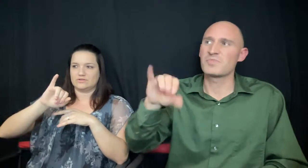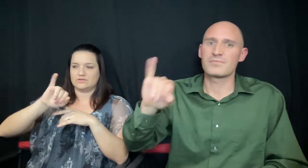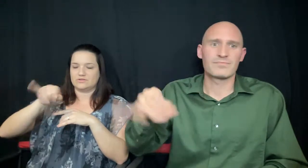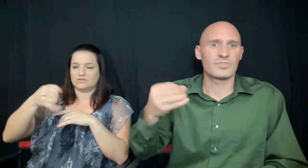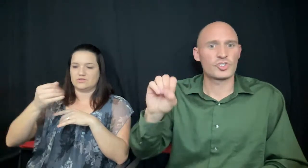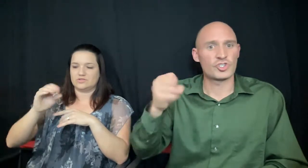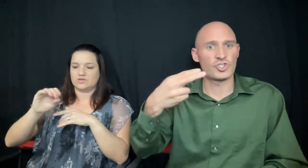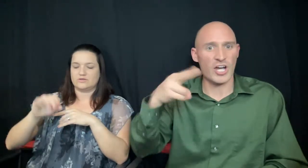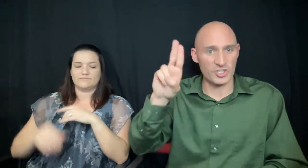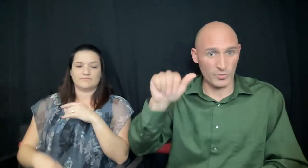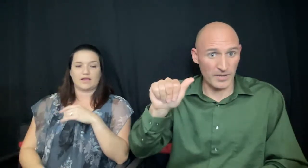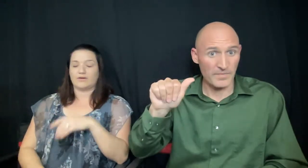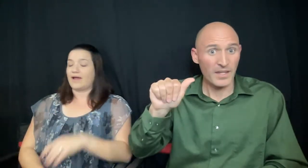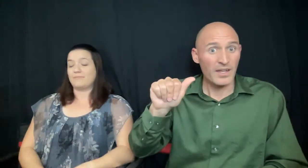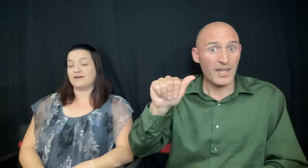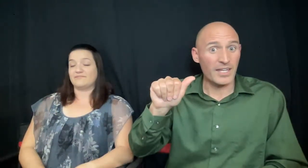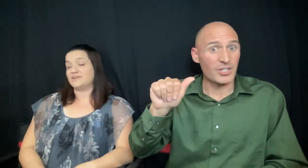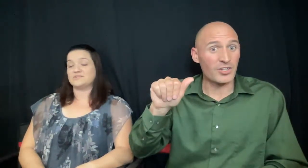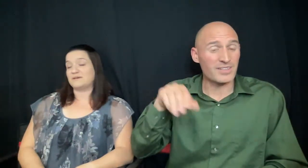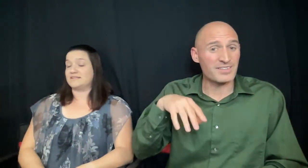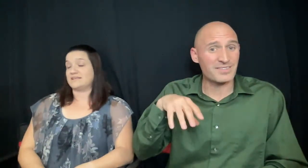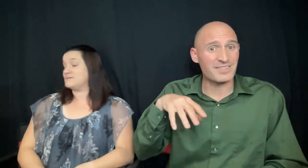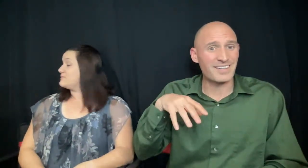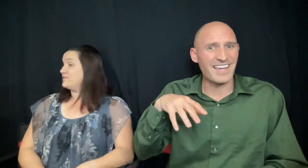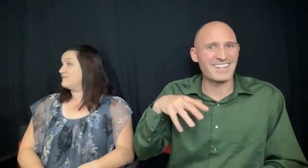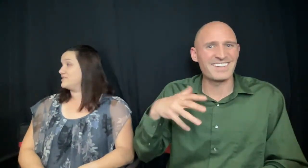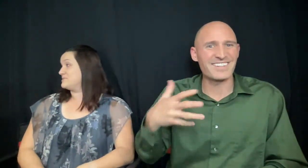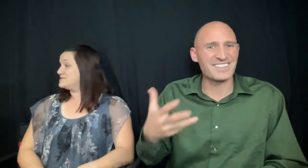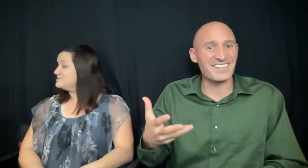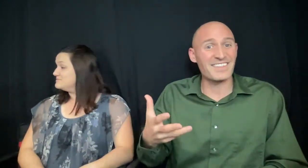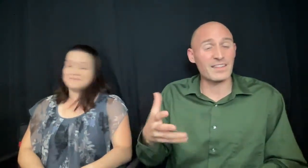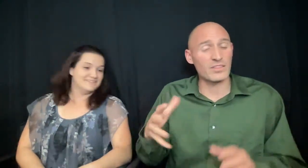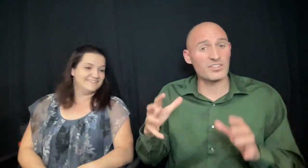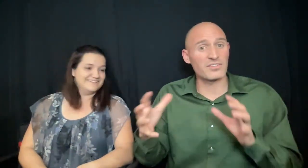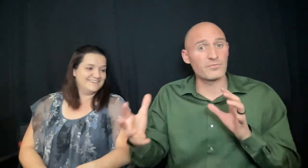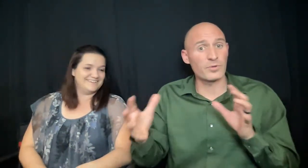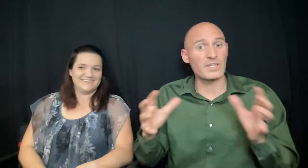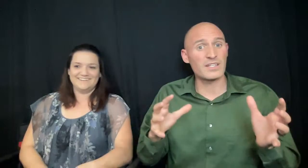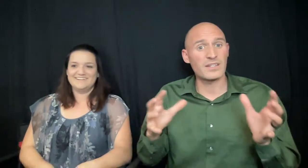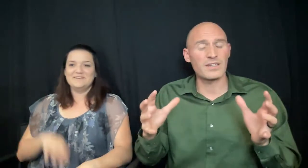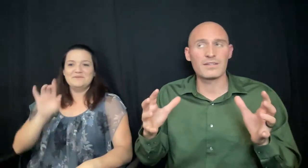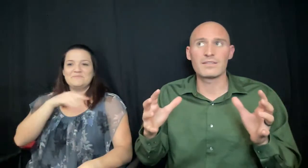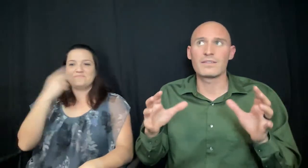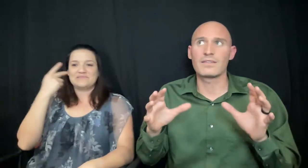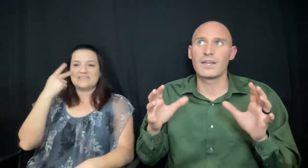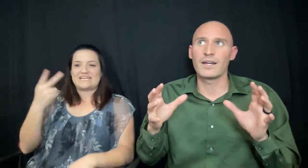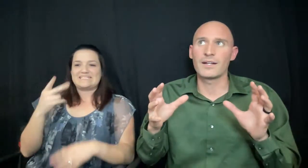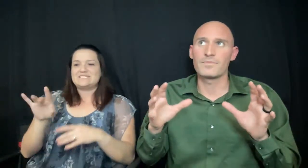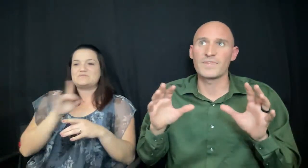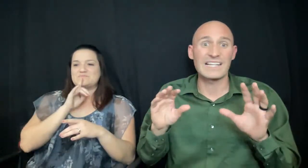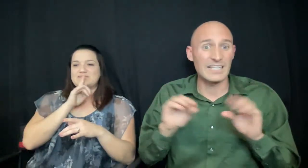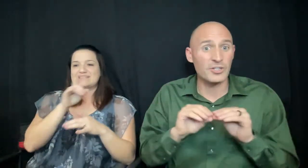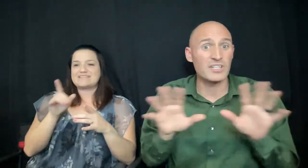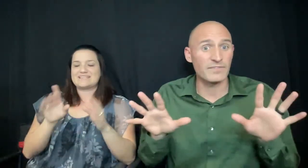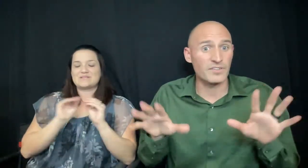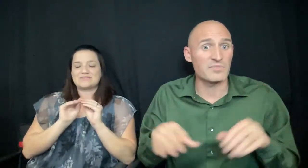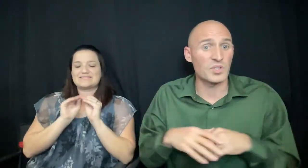Joshua. And you can see that there's a really clear difference